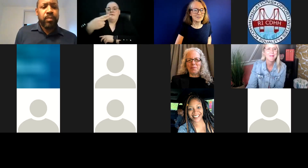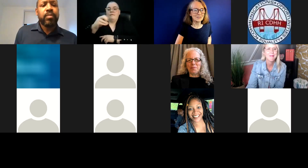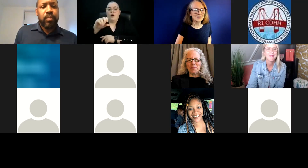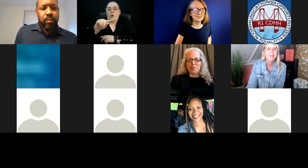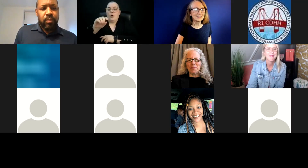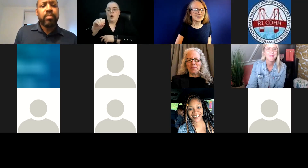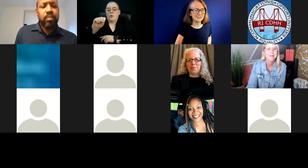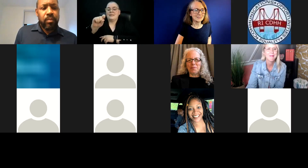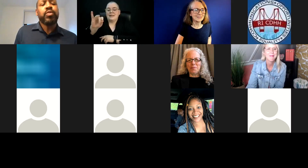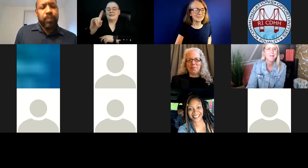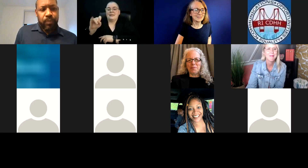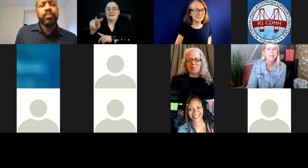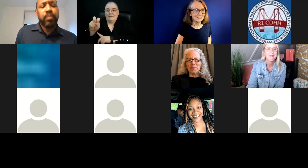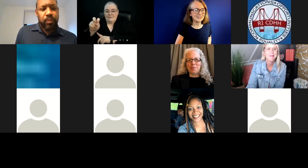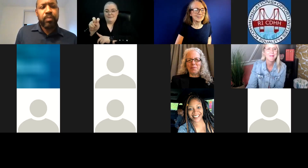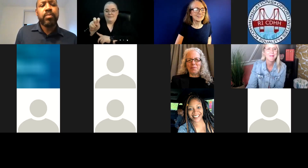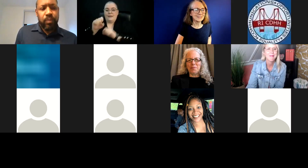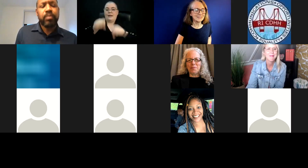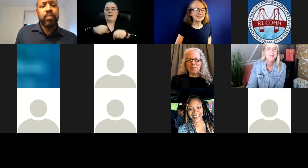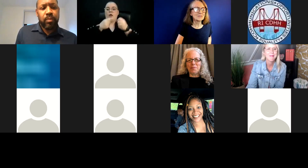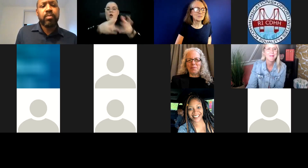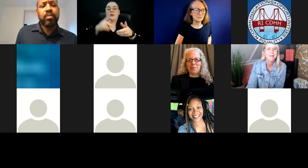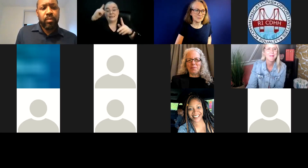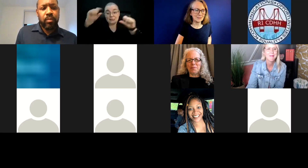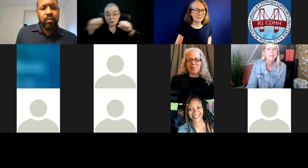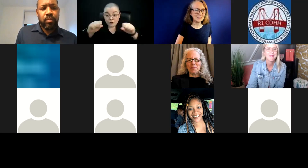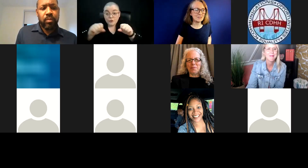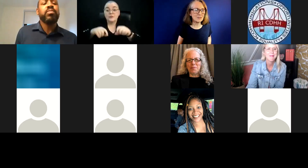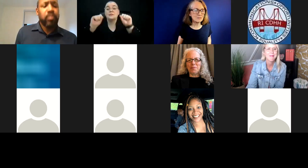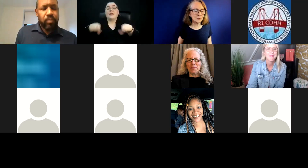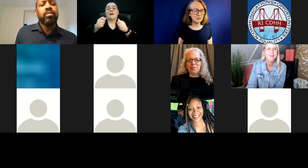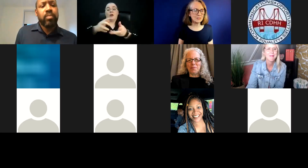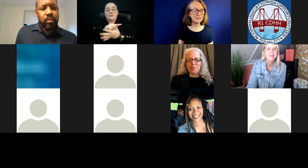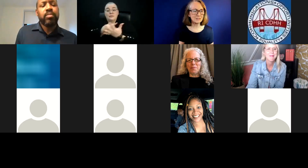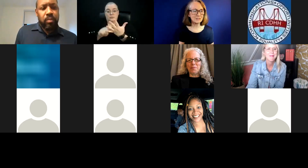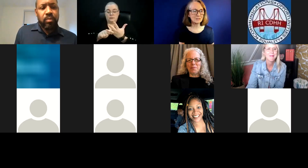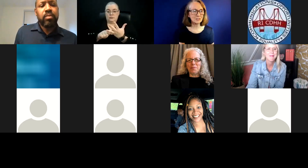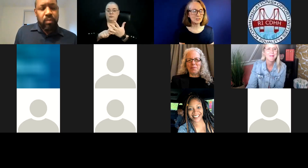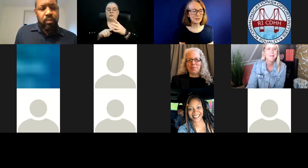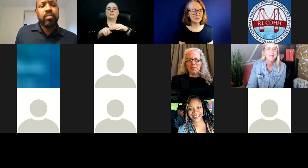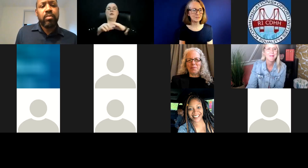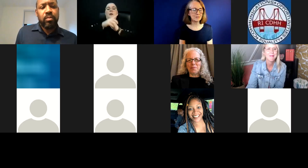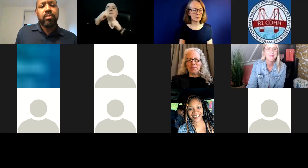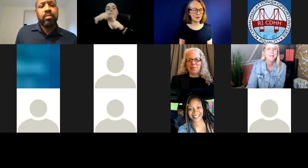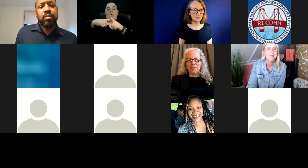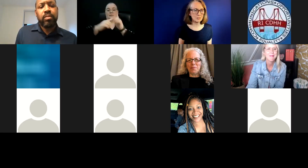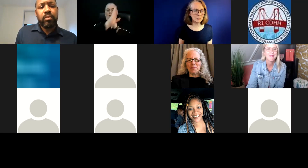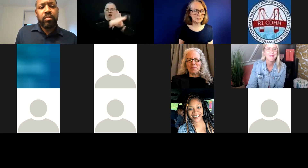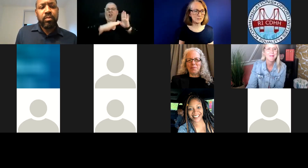you with the virtual background of the slide. yeah, because I'm very photosensitive. It could cause a problem. It could cause a seizure.